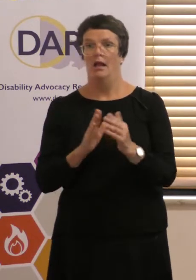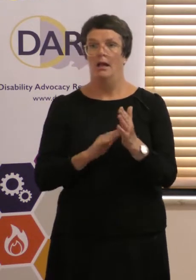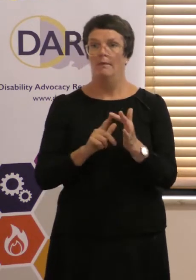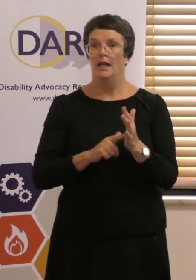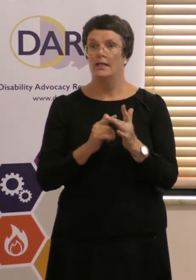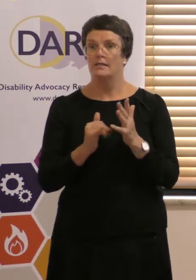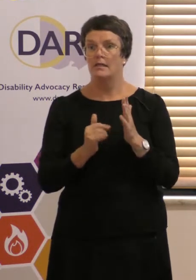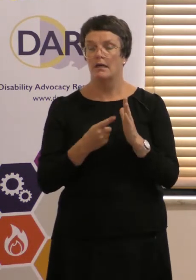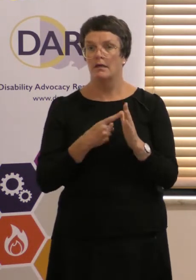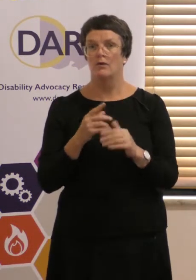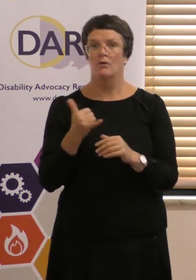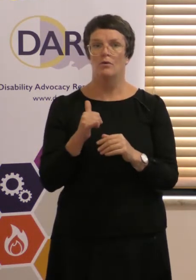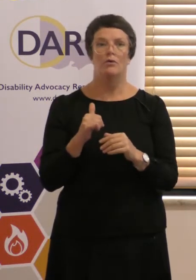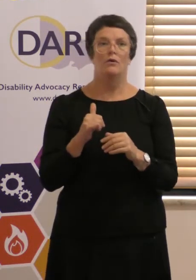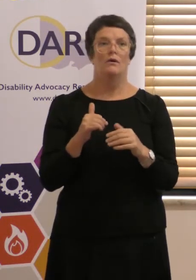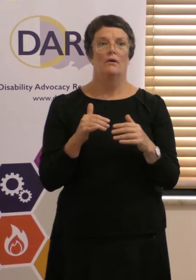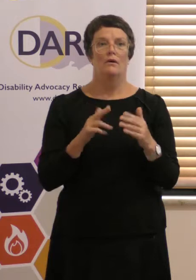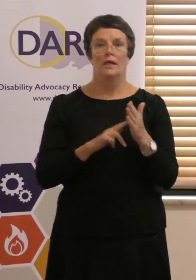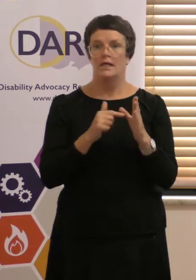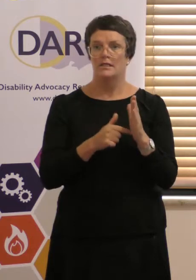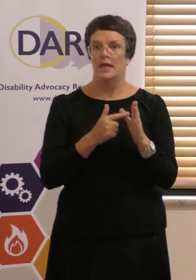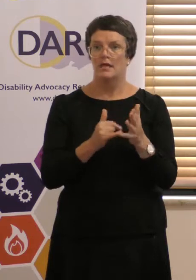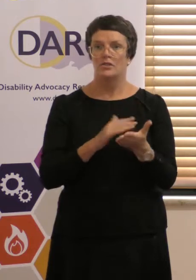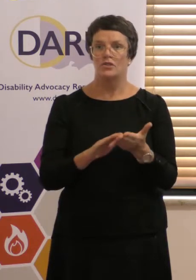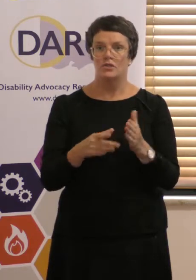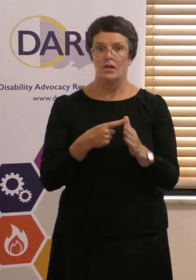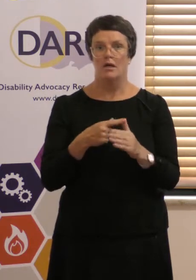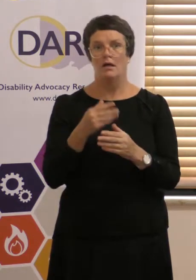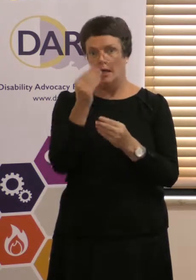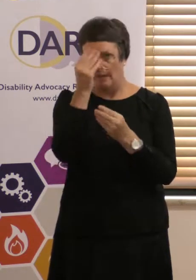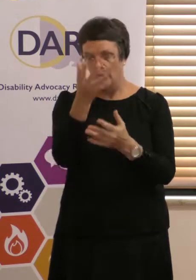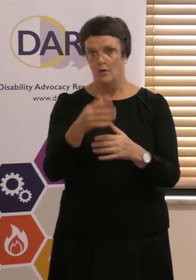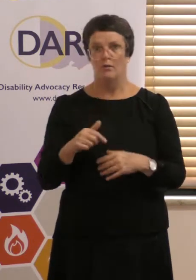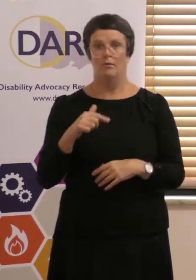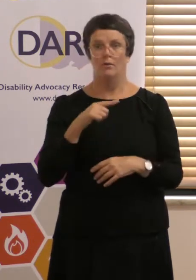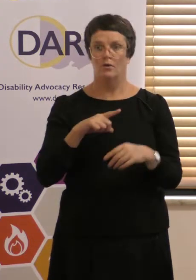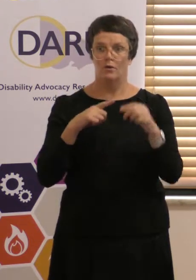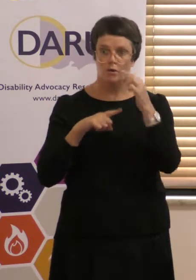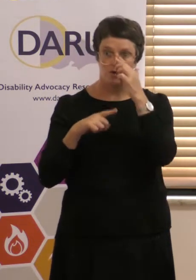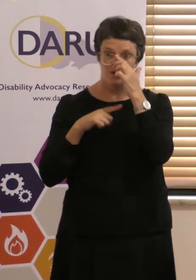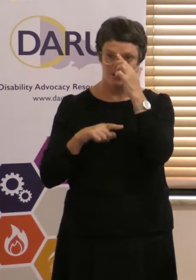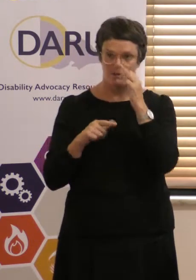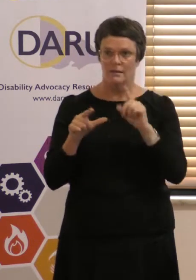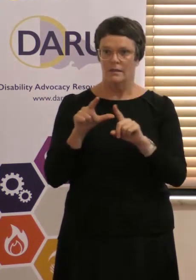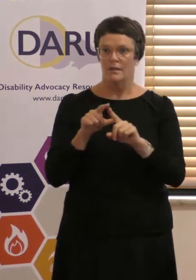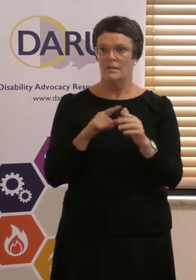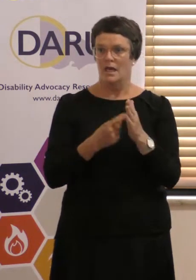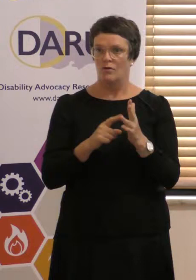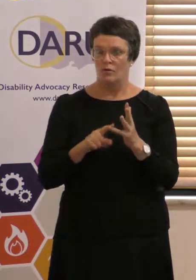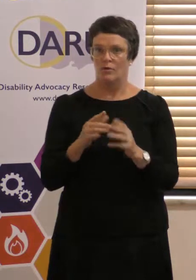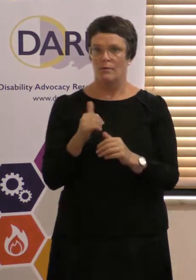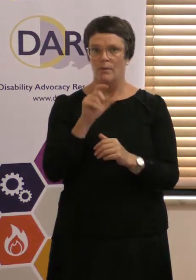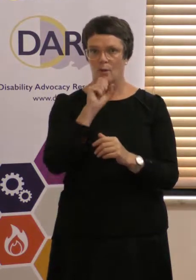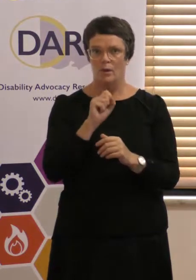Advocacy Victoria are looking at being a coordinating point for some of that action. And in the 5